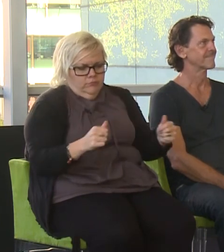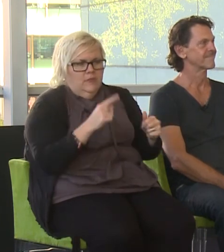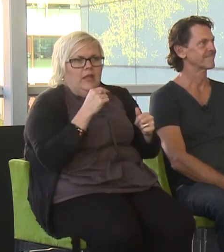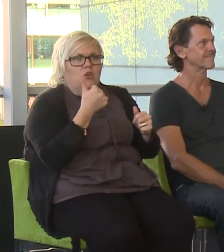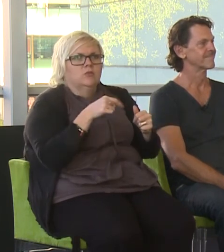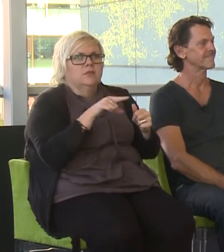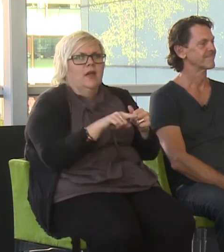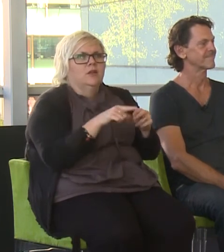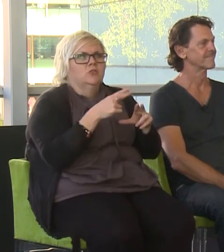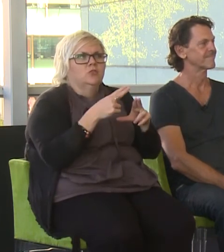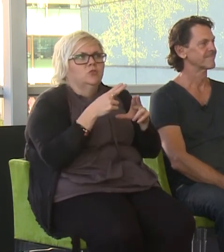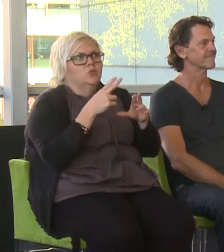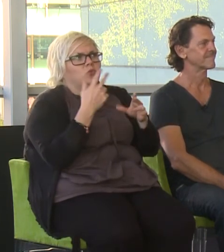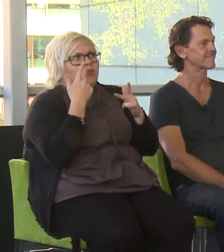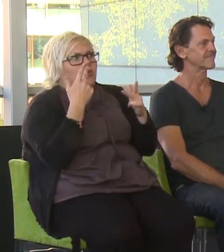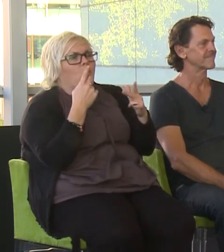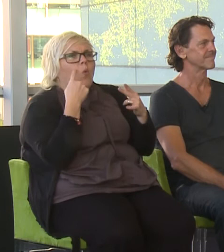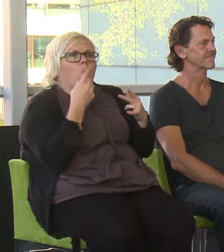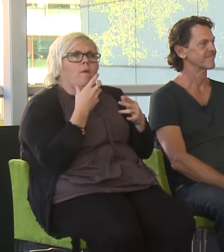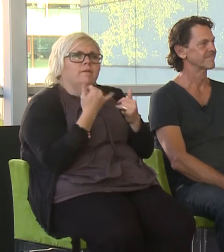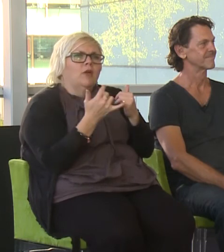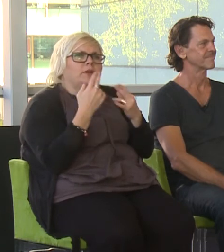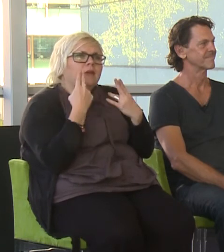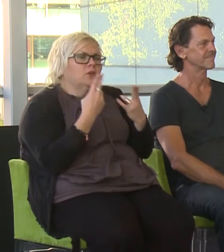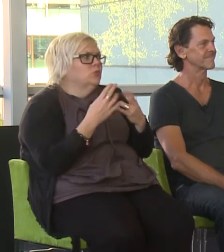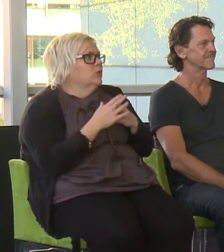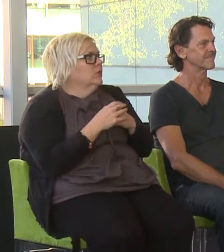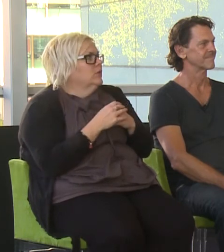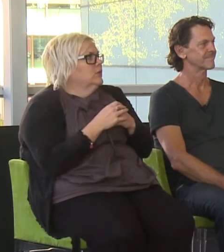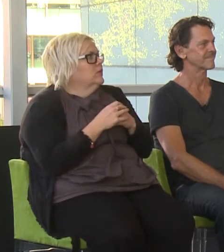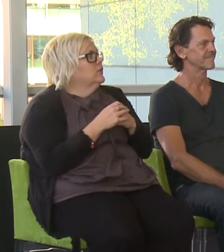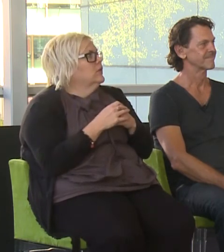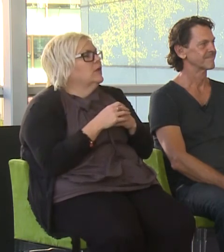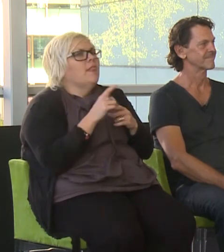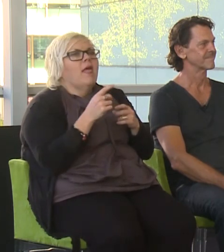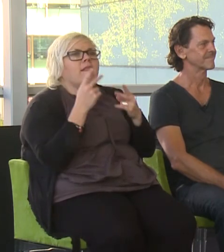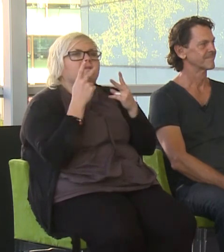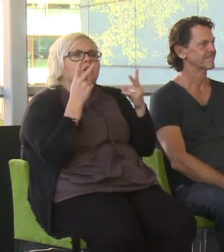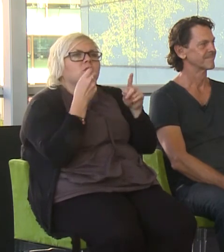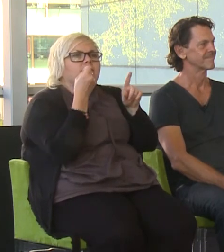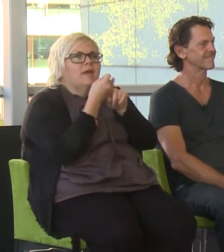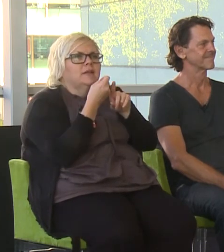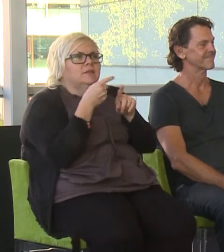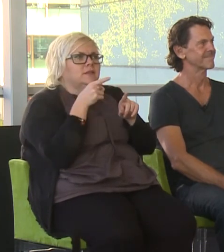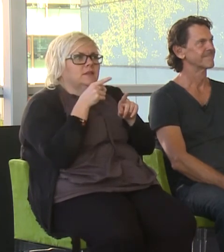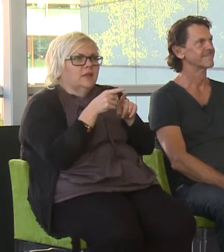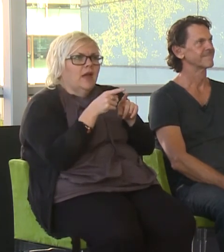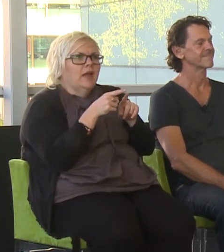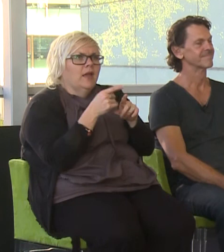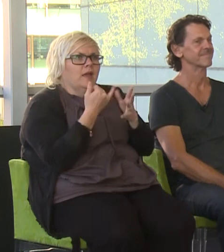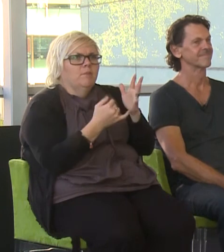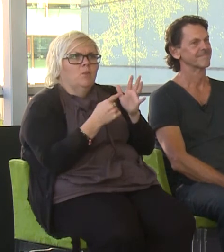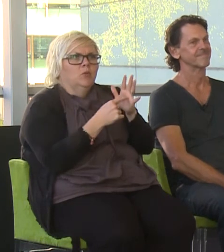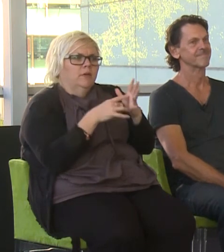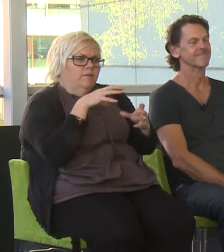simulate a naturalistic digital effect. The visual effects department is obviously hugely important in a Marvel picture.